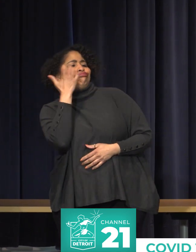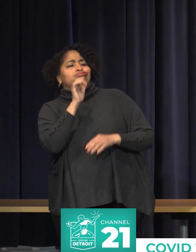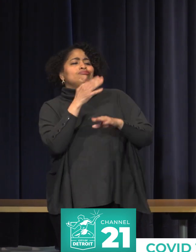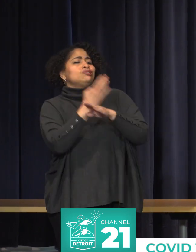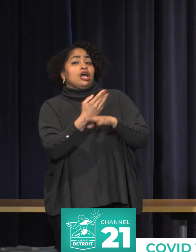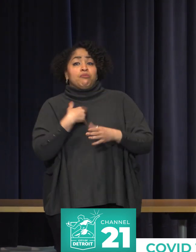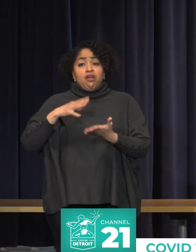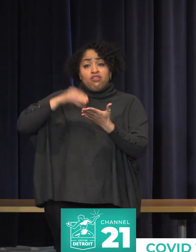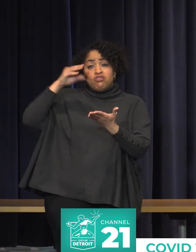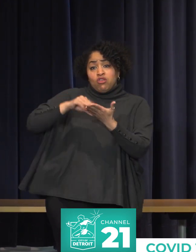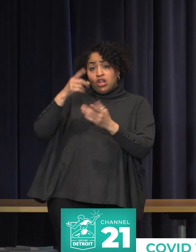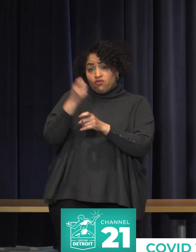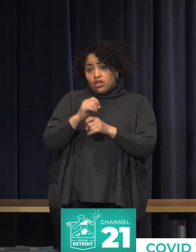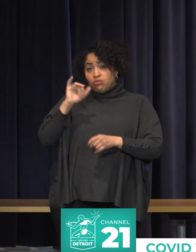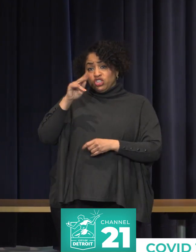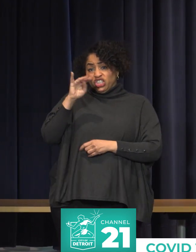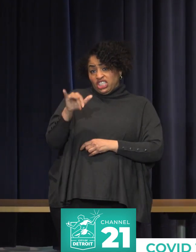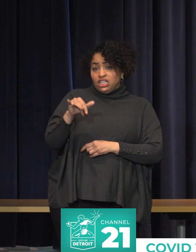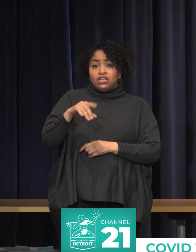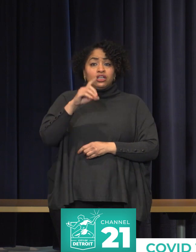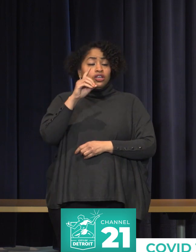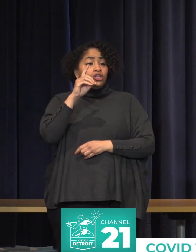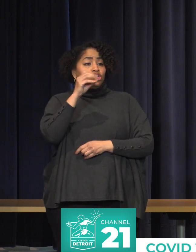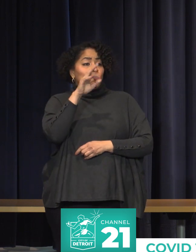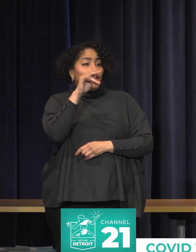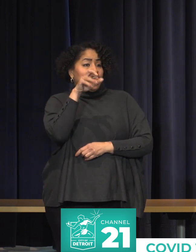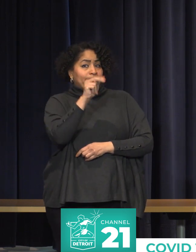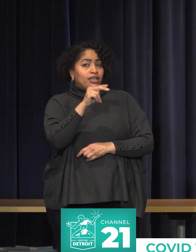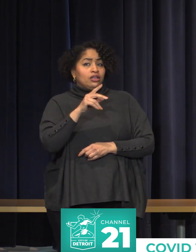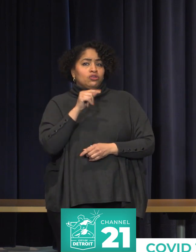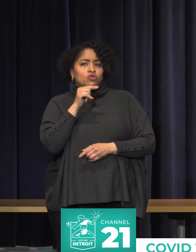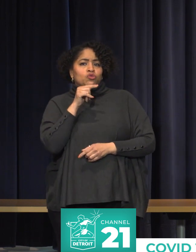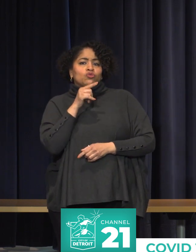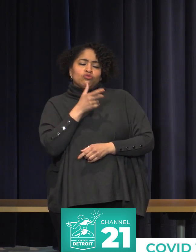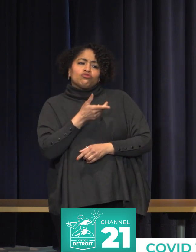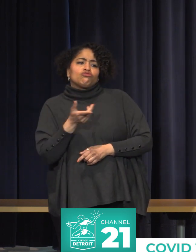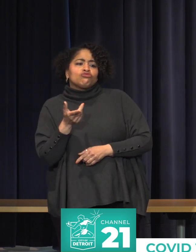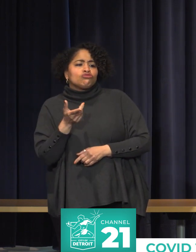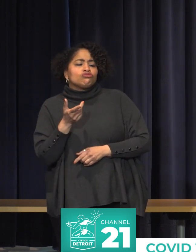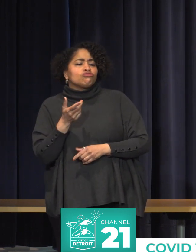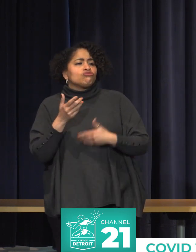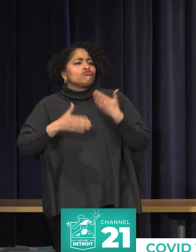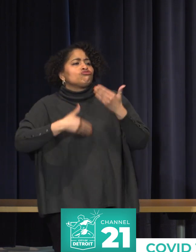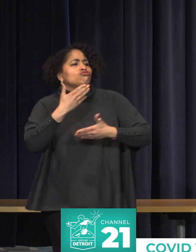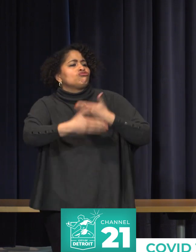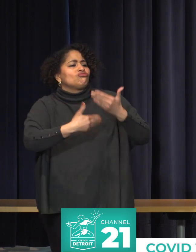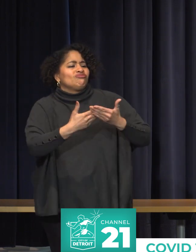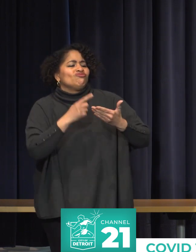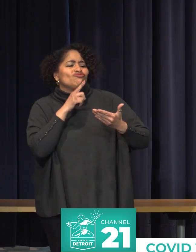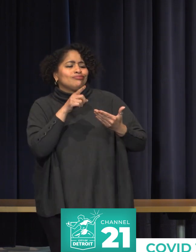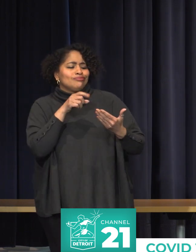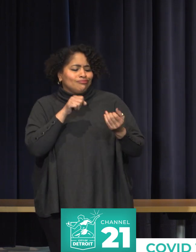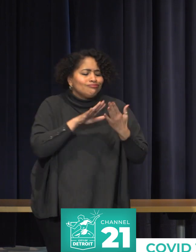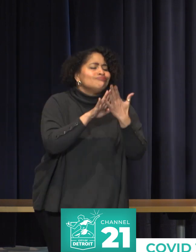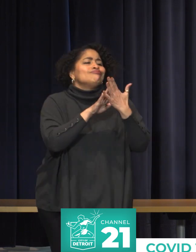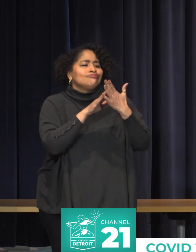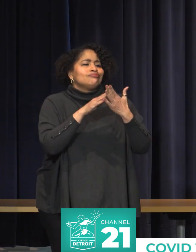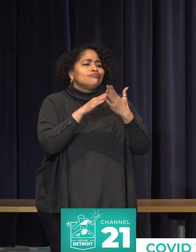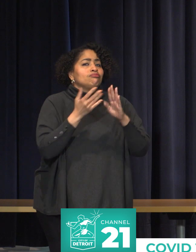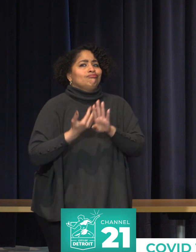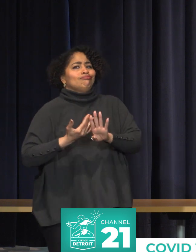learned from Jenny Durkin, the mayor of Seattle, who dealt with this early on, and we are